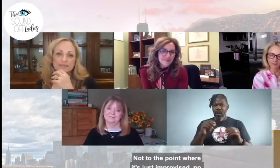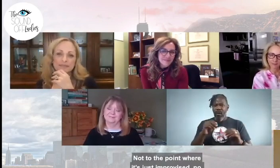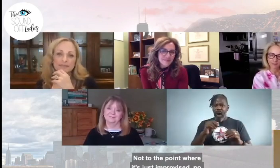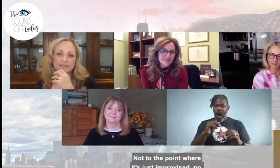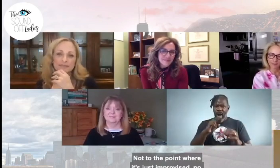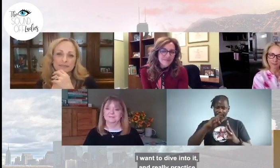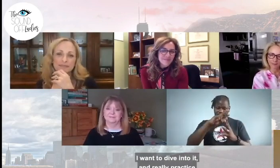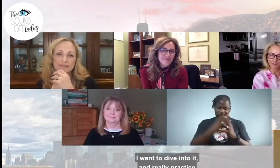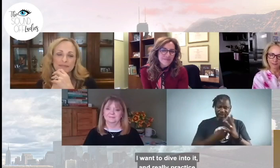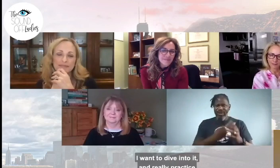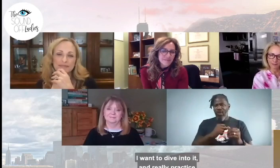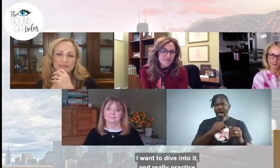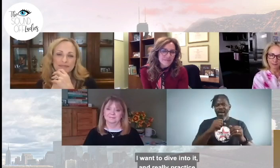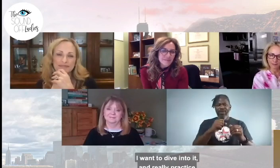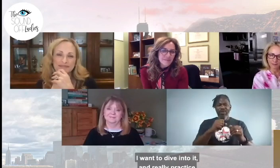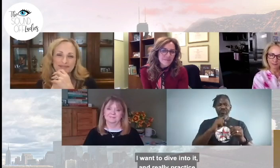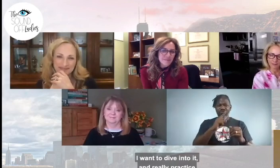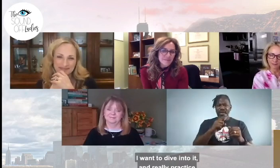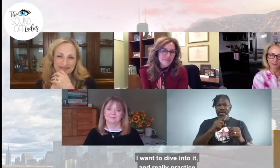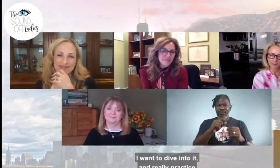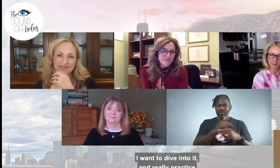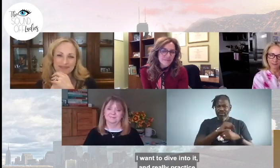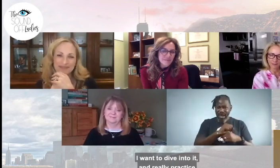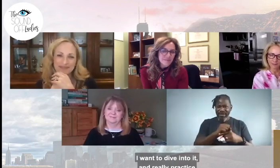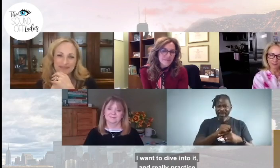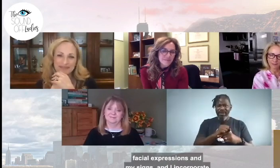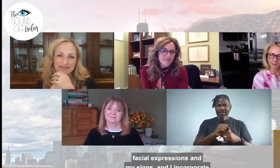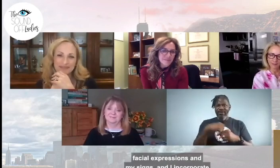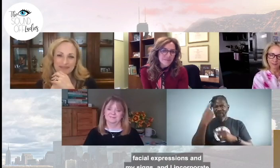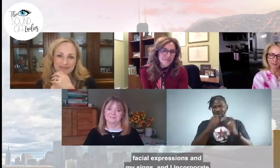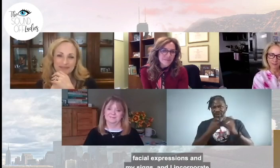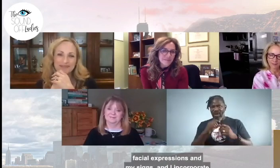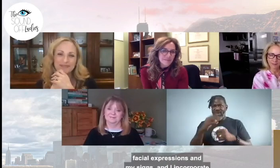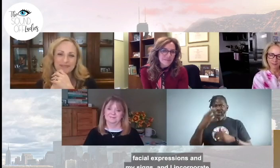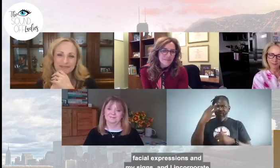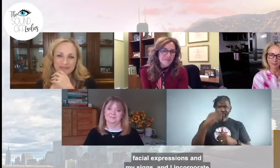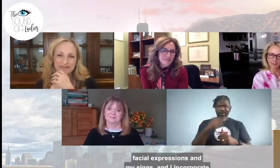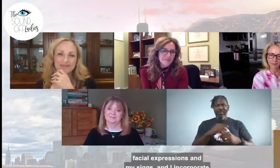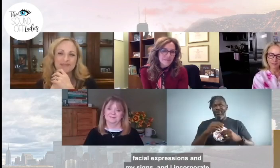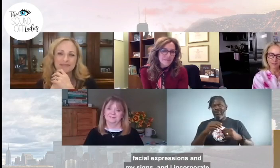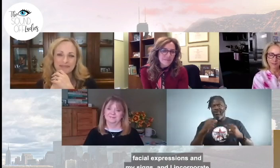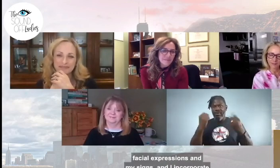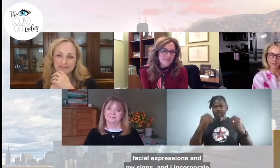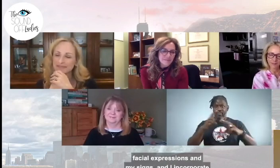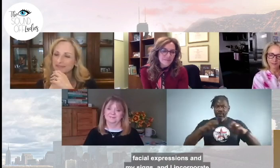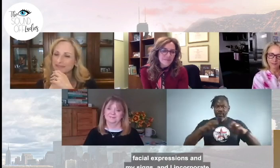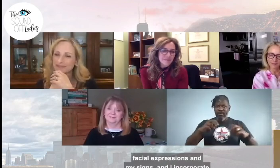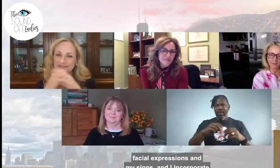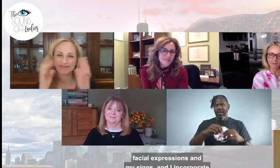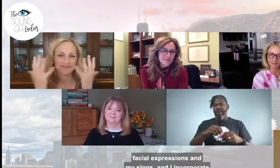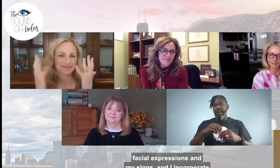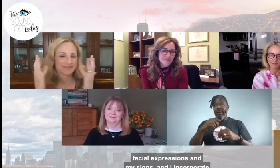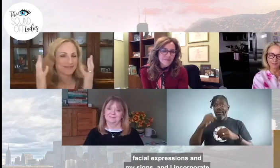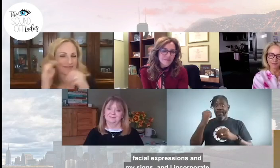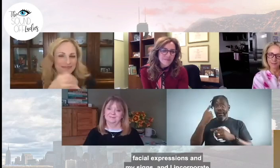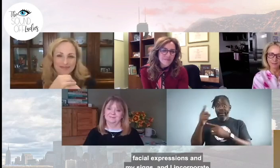Not just the point, I wanted to improvise. I just wanted to dive into it and really add the facial expressions in my signs